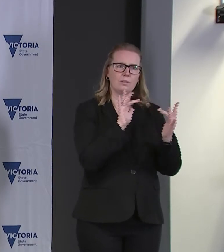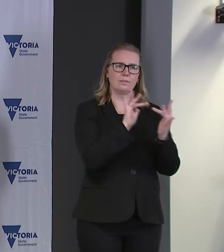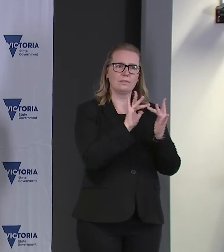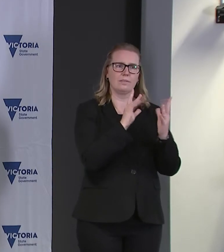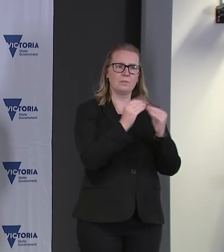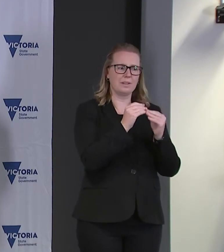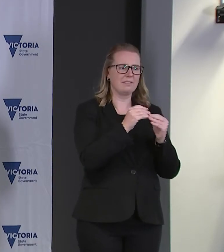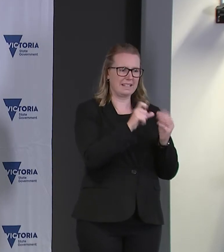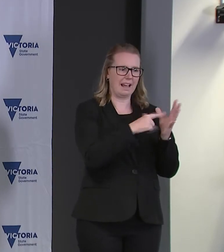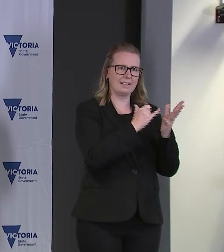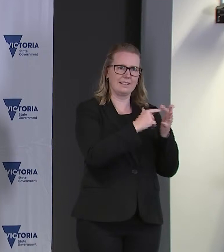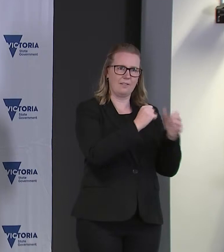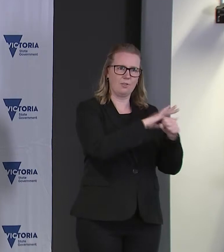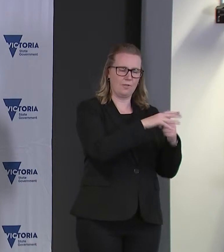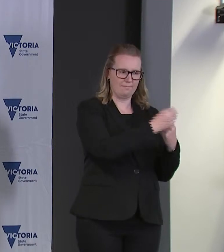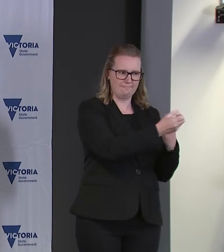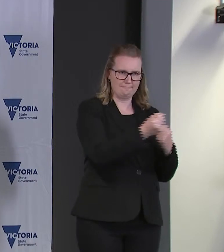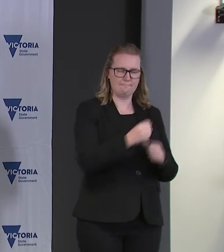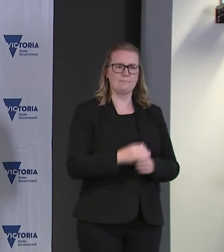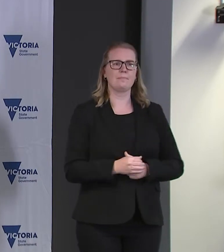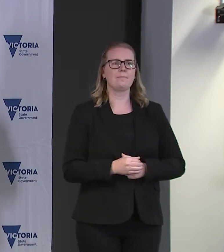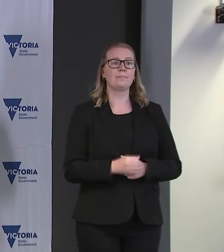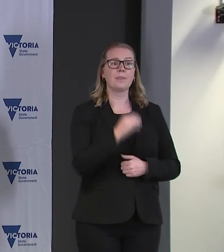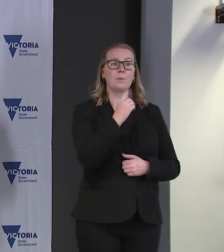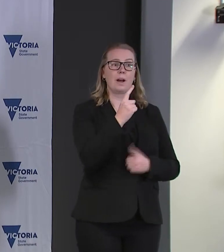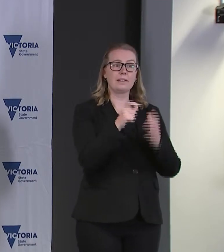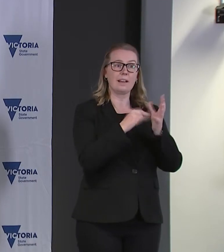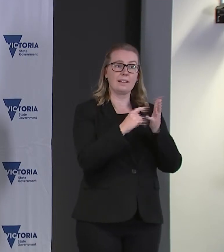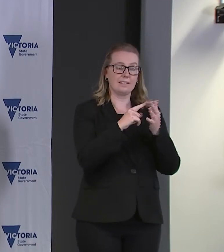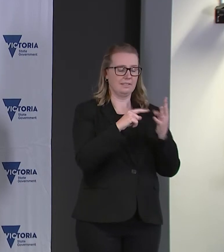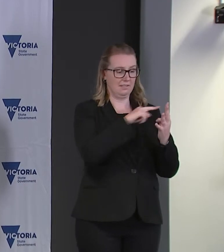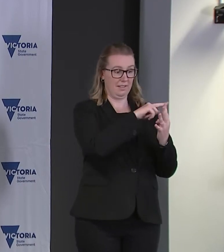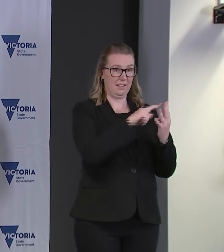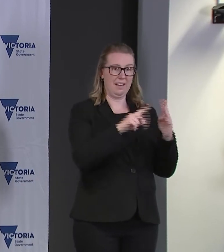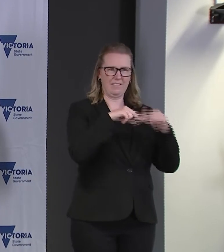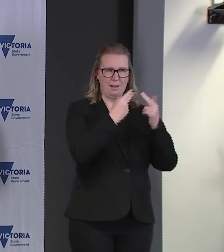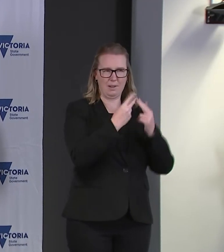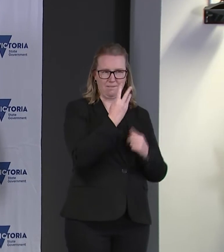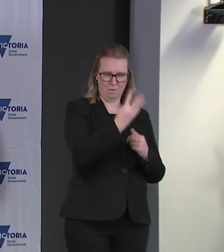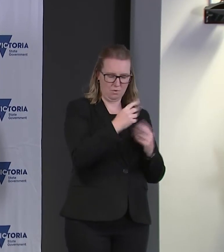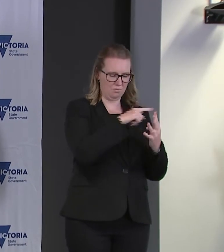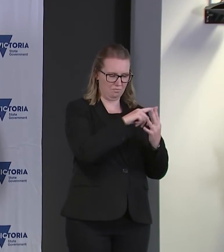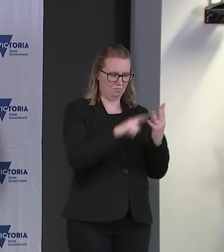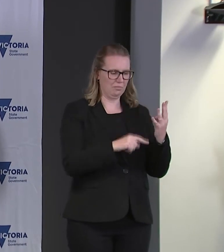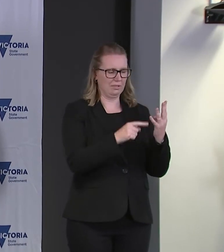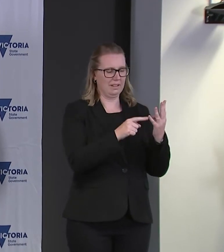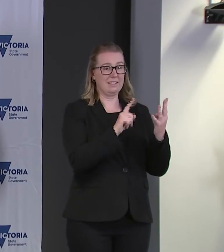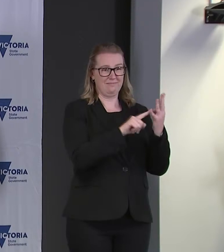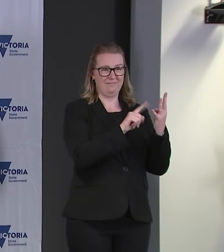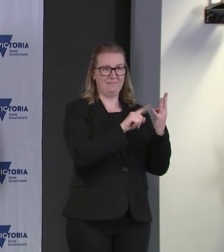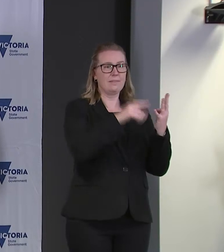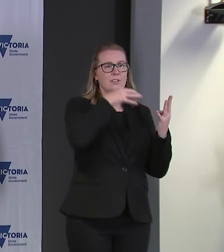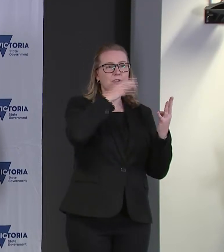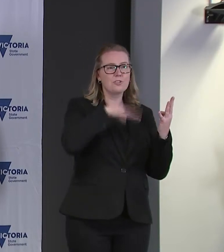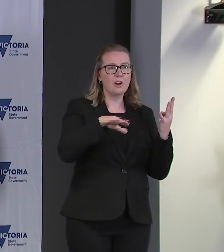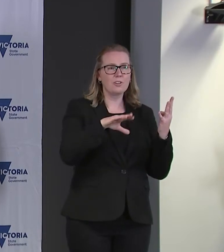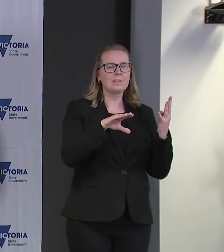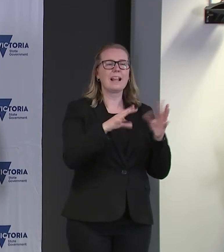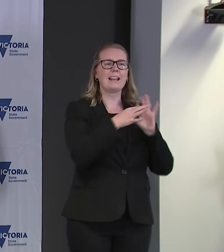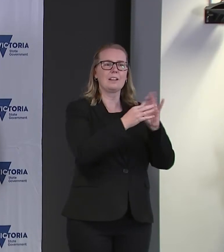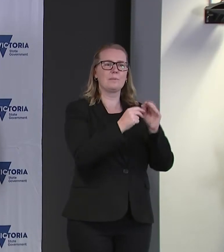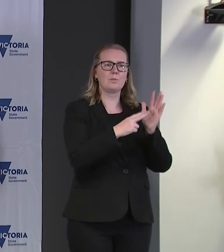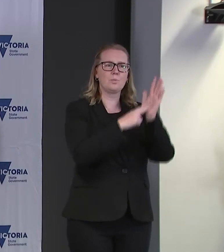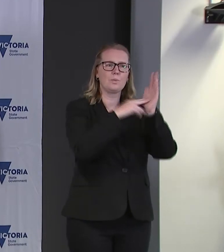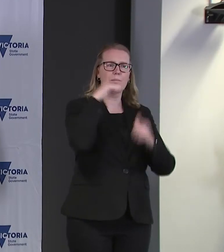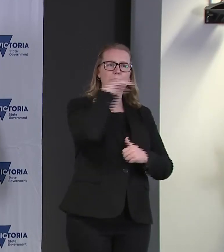cases. 1 case is the second child of the family of 4 linked to the North Melbourne outbreak,